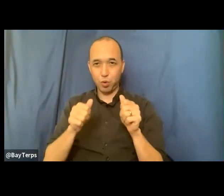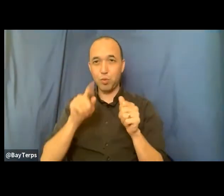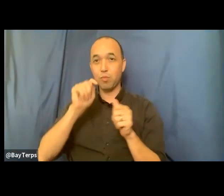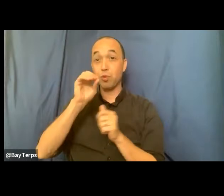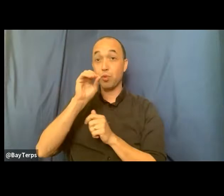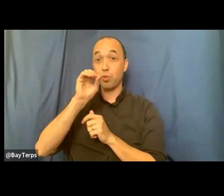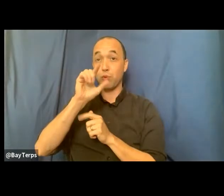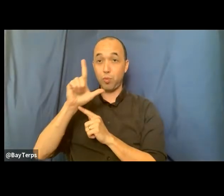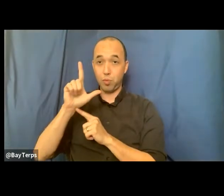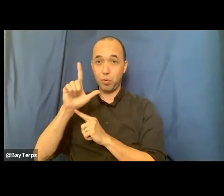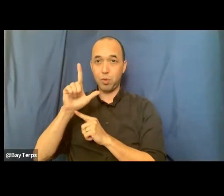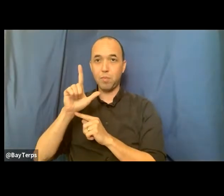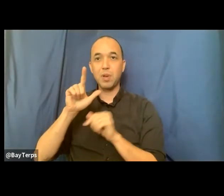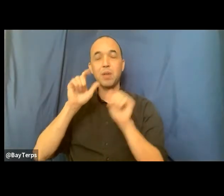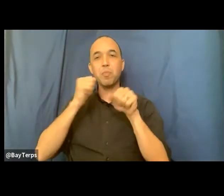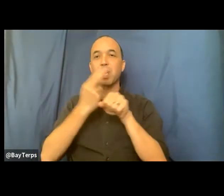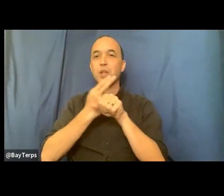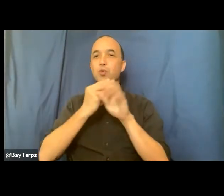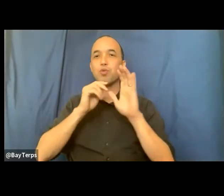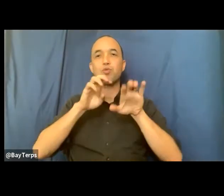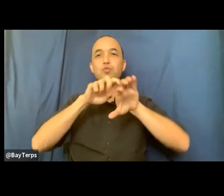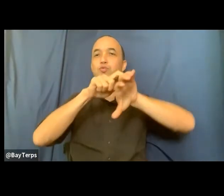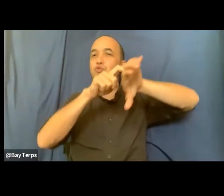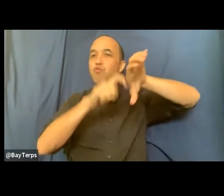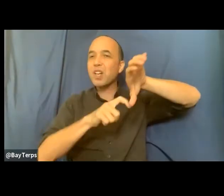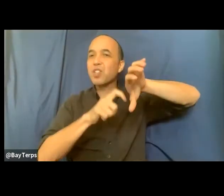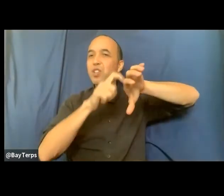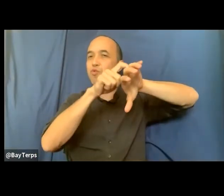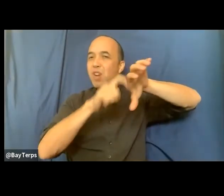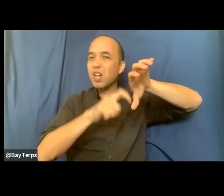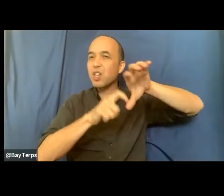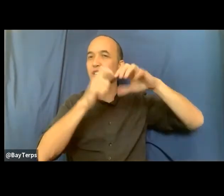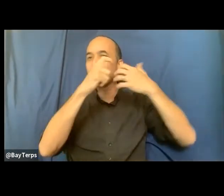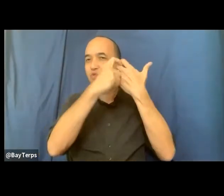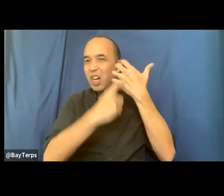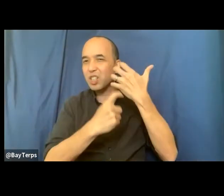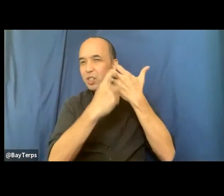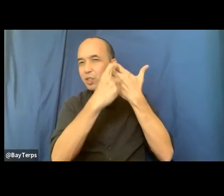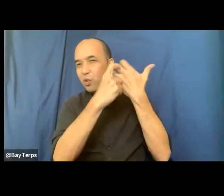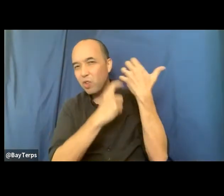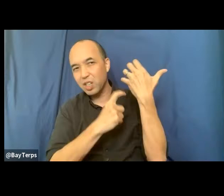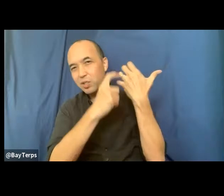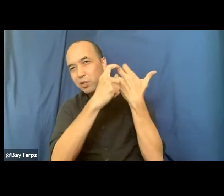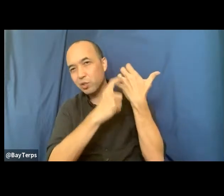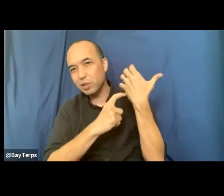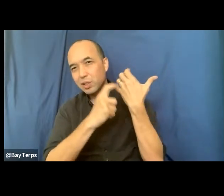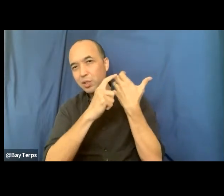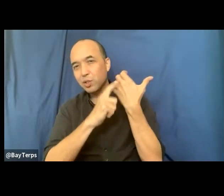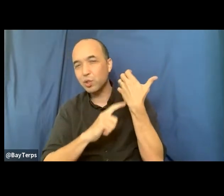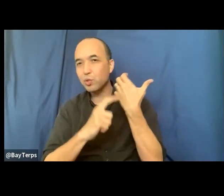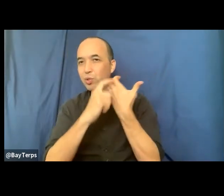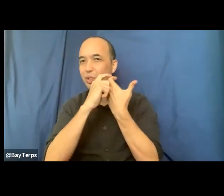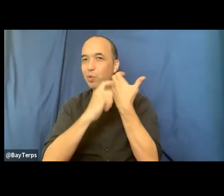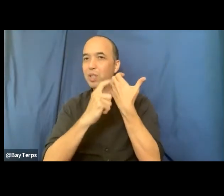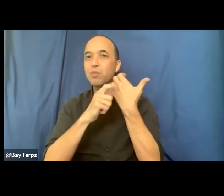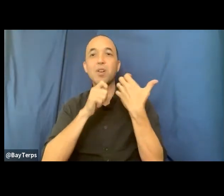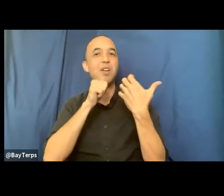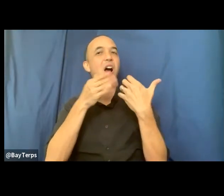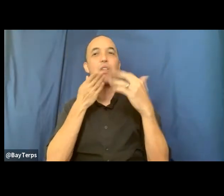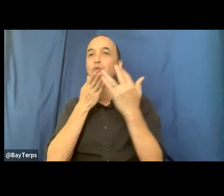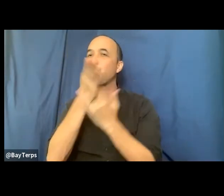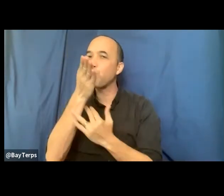use it to really just scrape into the surface of the pumpkin and get like, you know, really nice effects like that